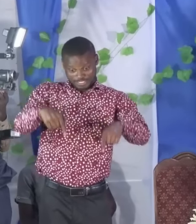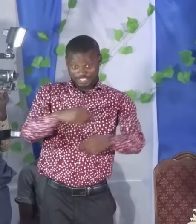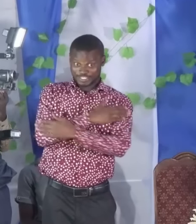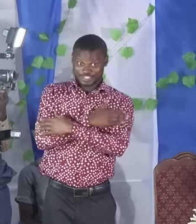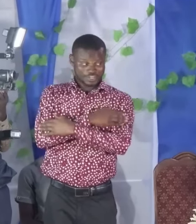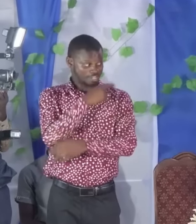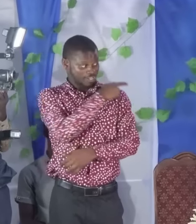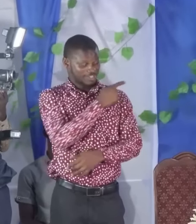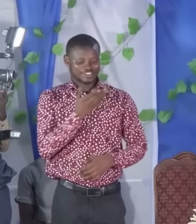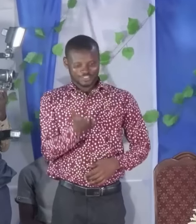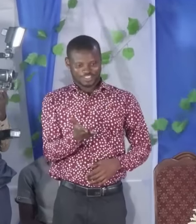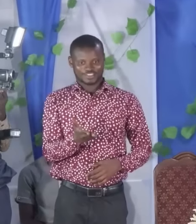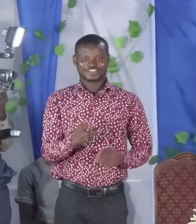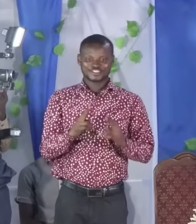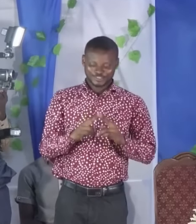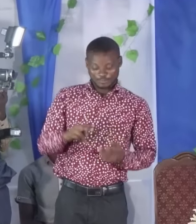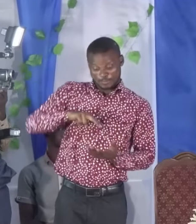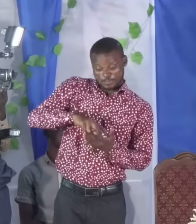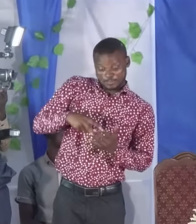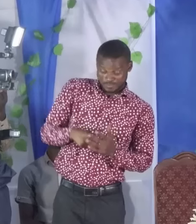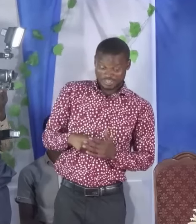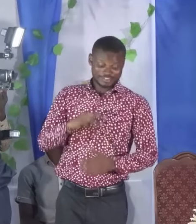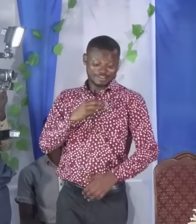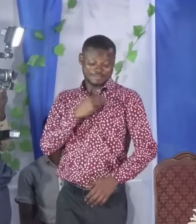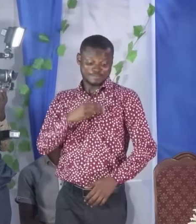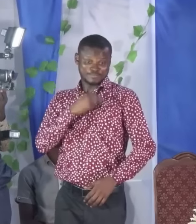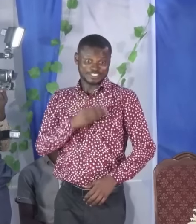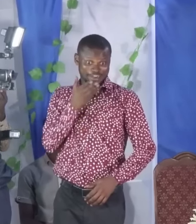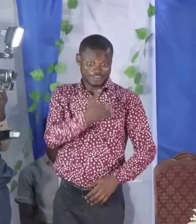Ampara obo poe no. No obo nya. Sika